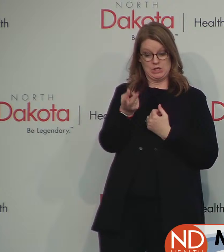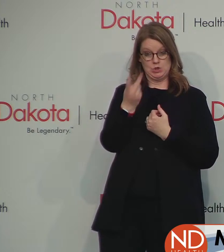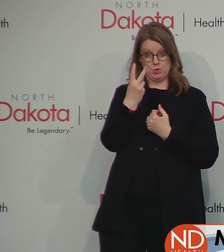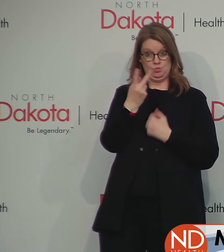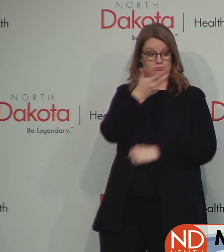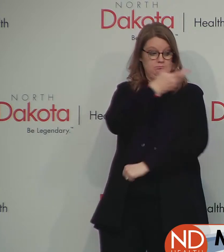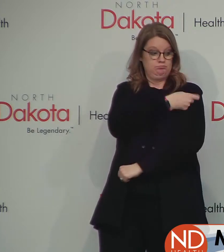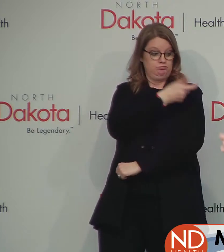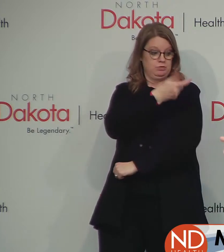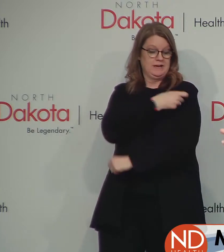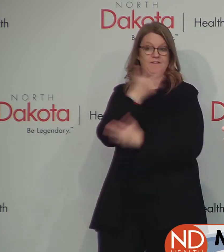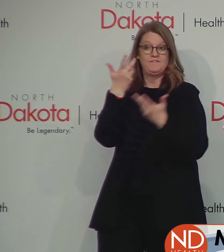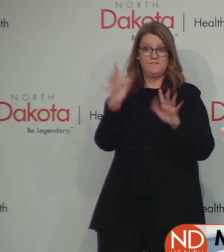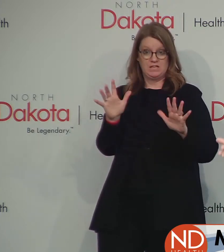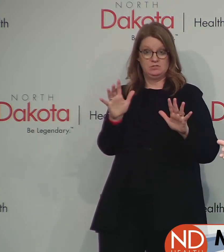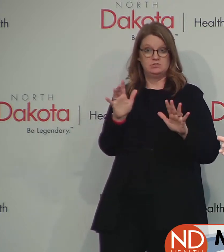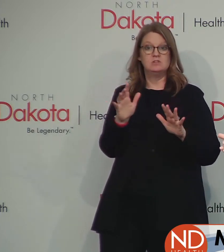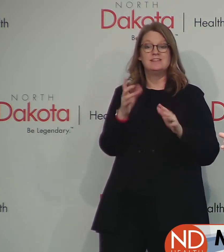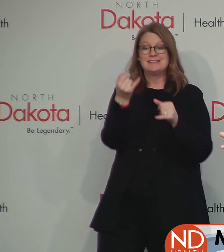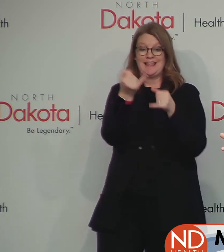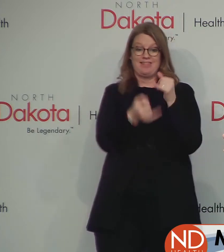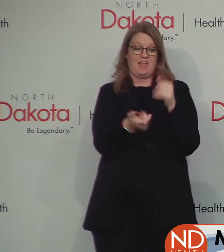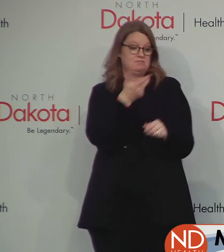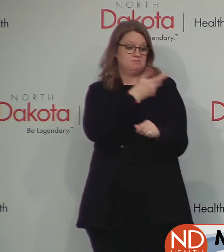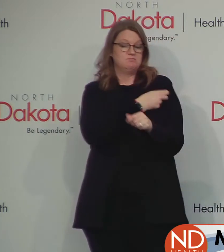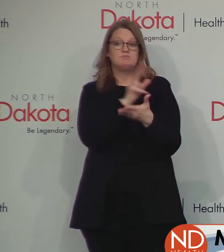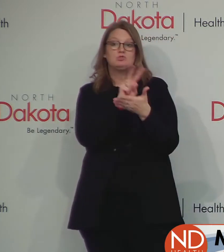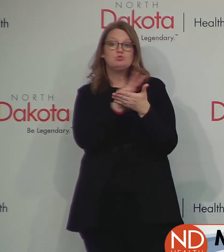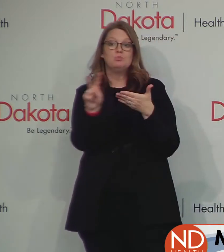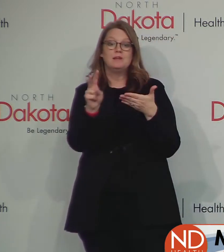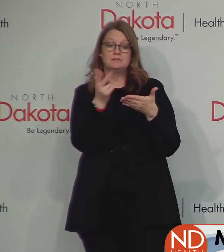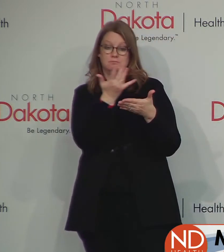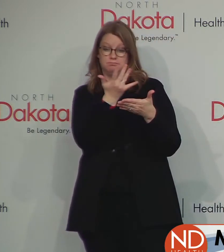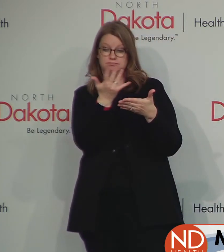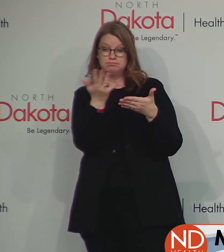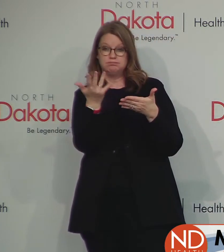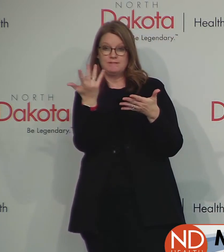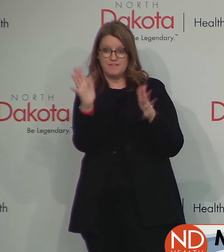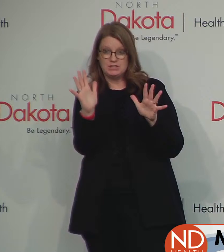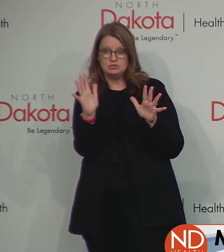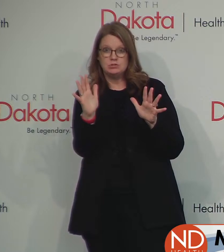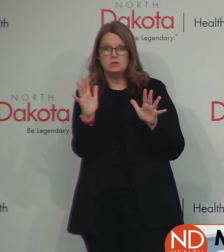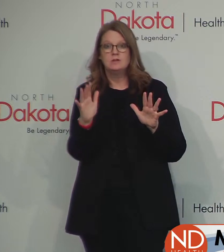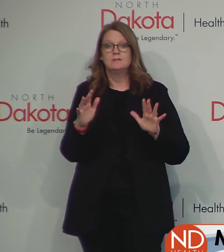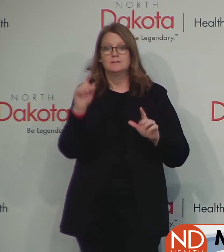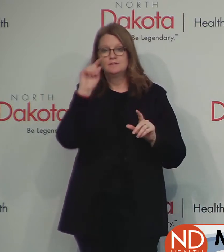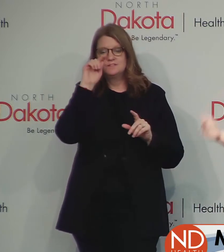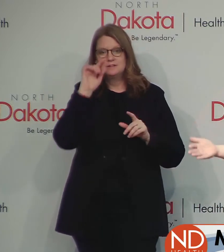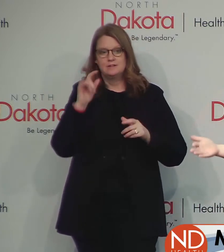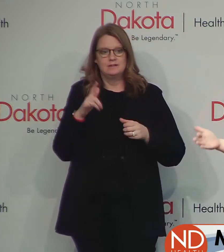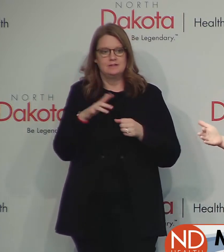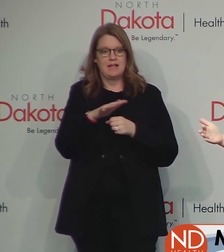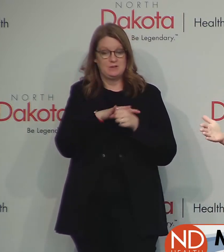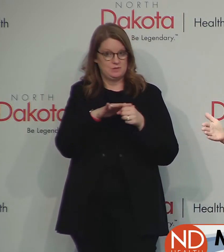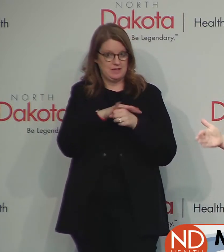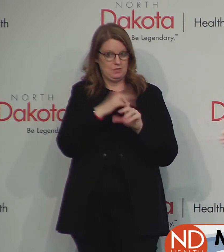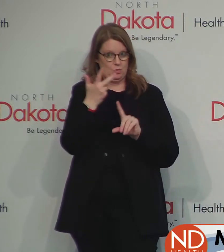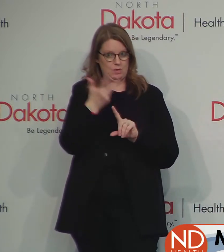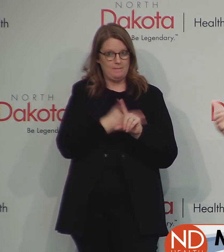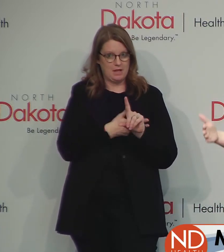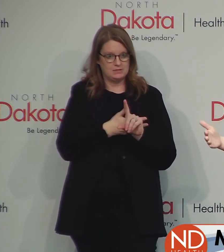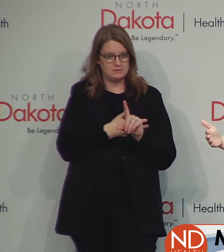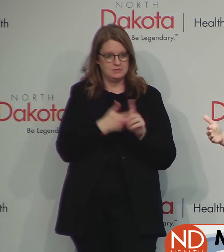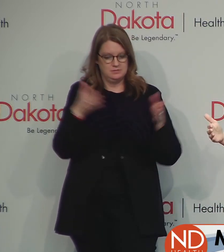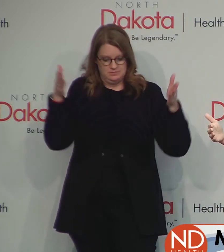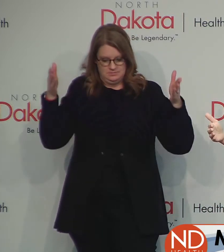doses and it's been 2 weeks since their last dose, and the last dose has been within 3 months, because that's what we